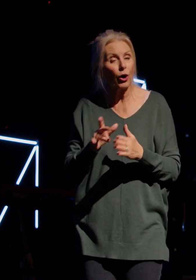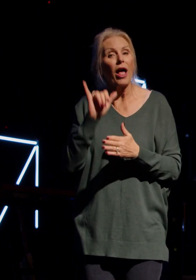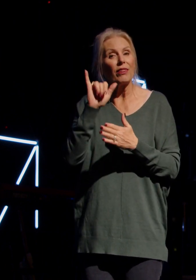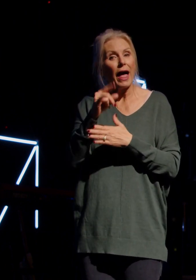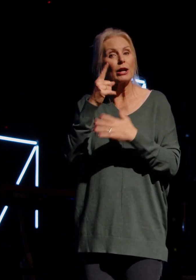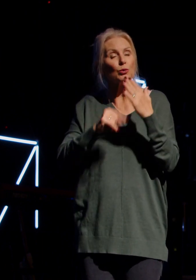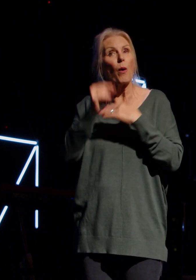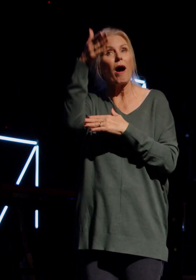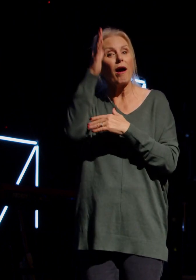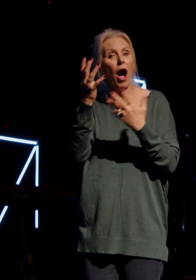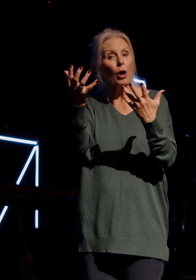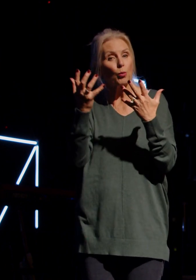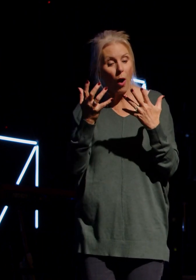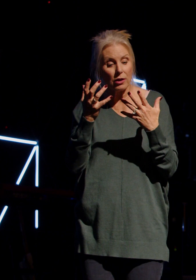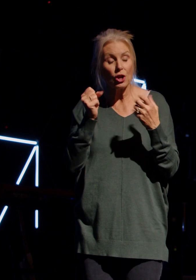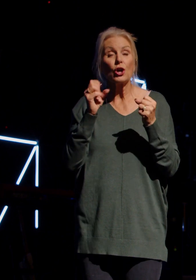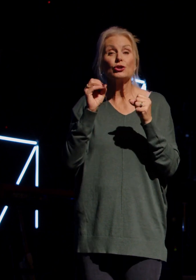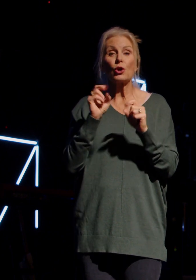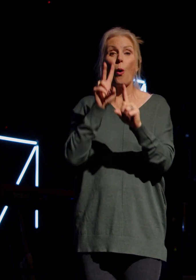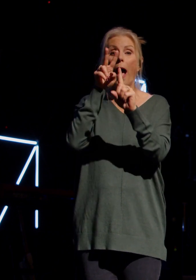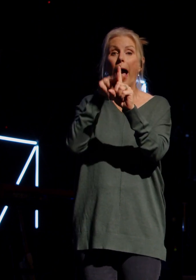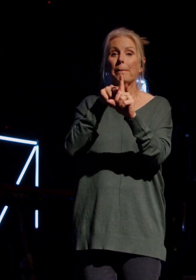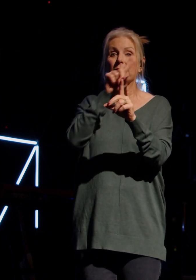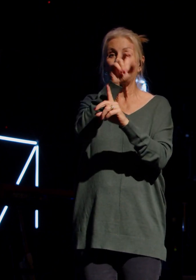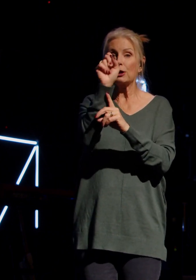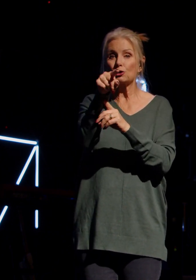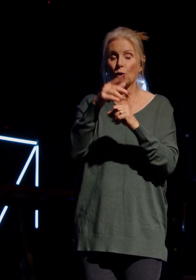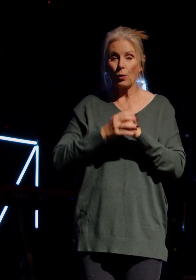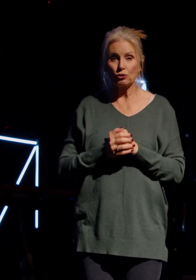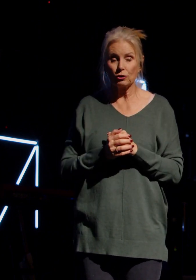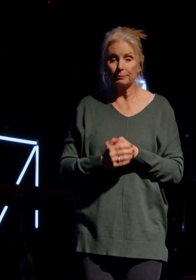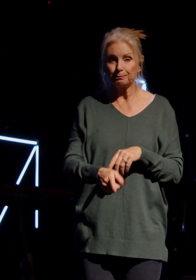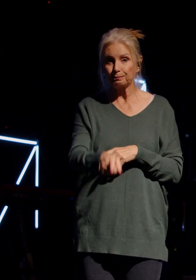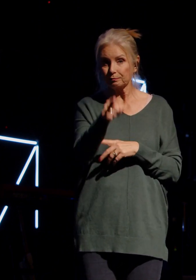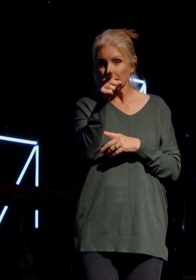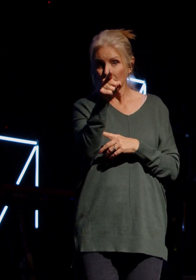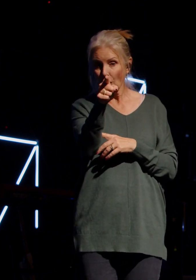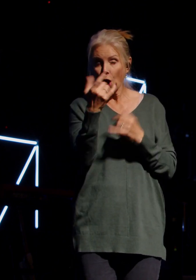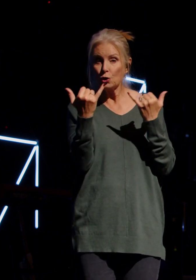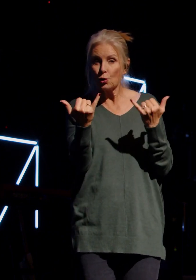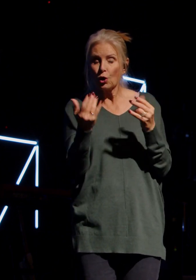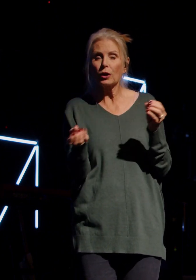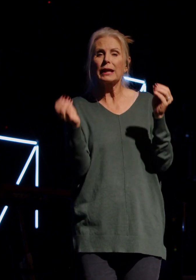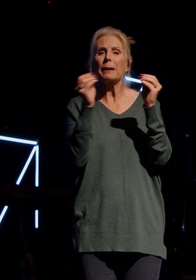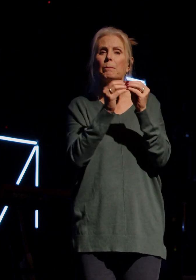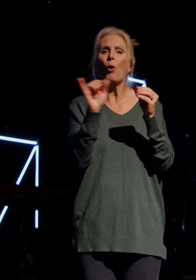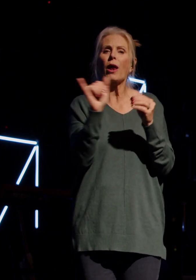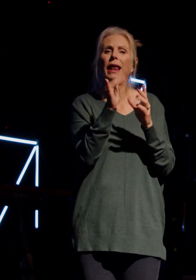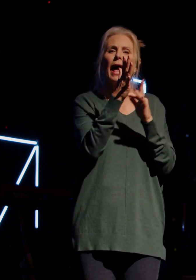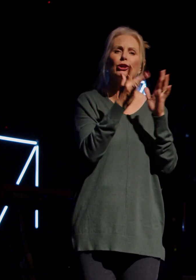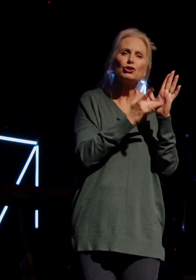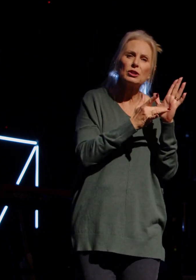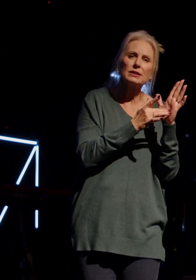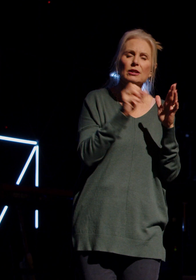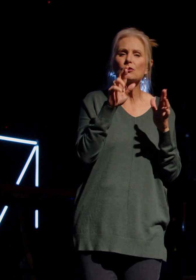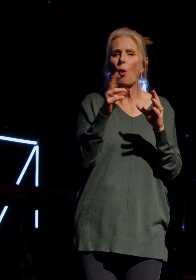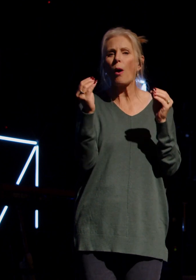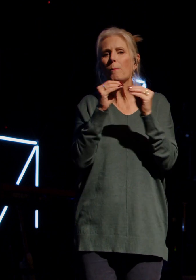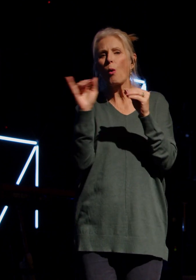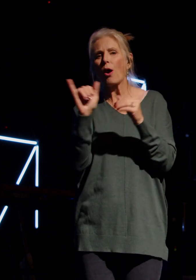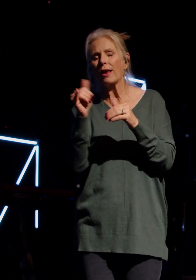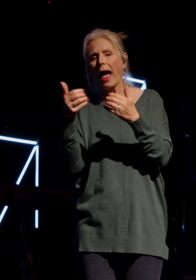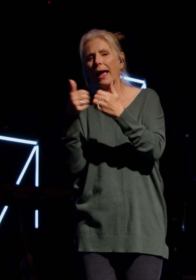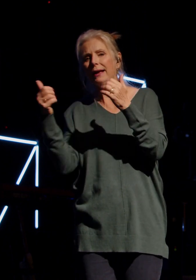do. So application questions as we close. Are you currently more like Jesus or more like the Pharisees? Tough question. I